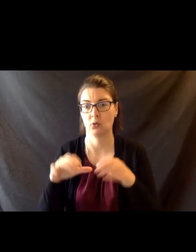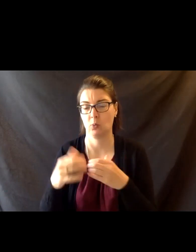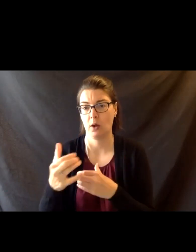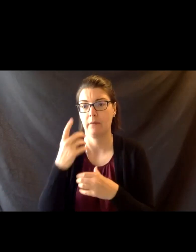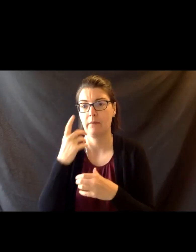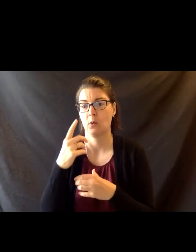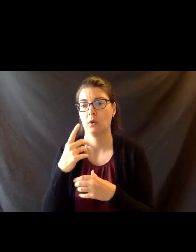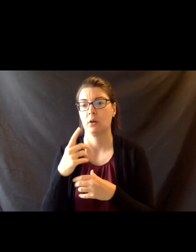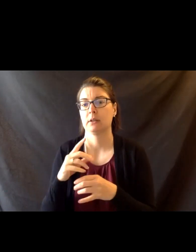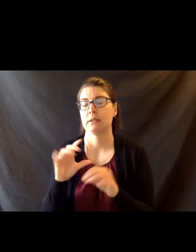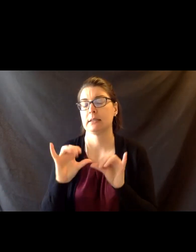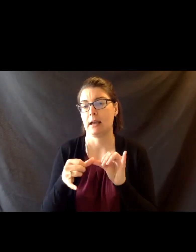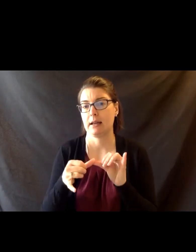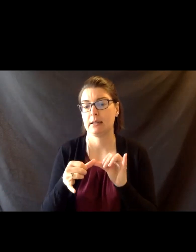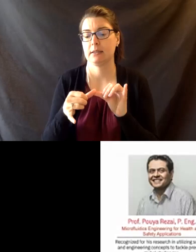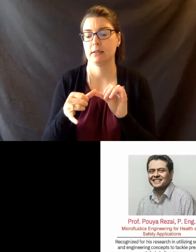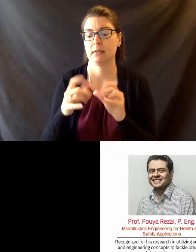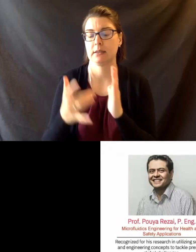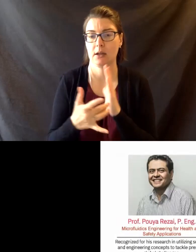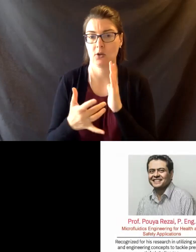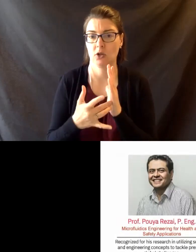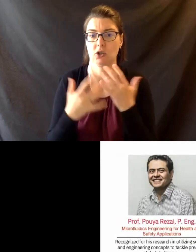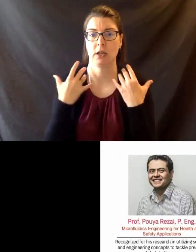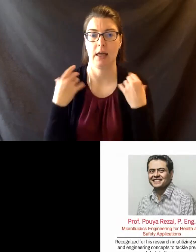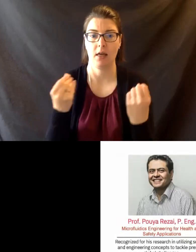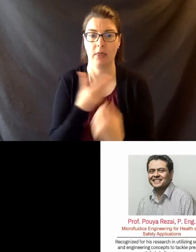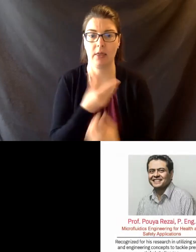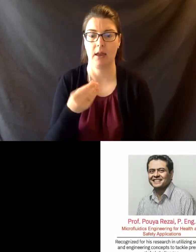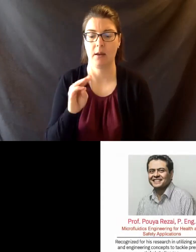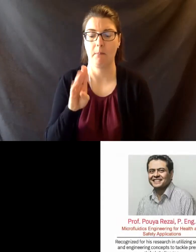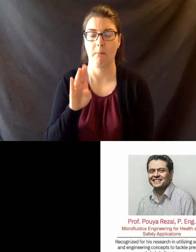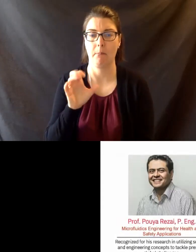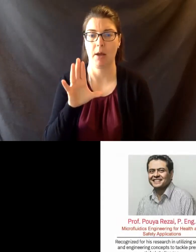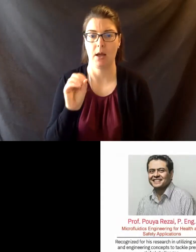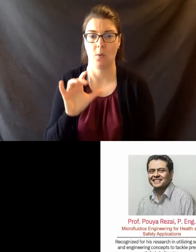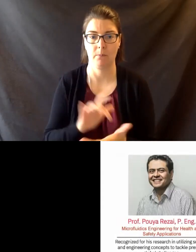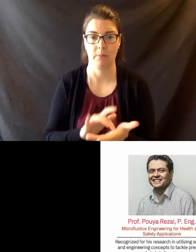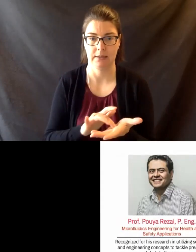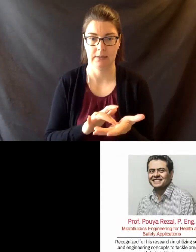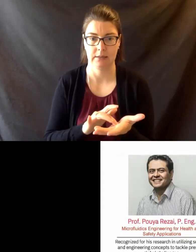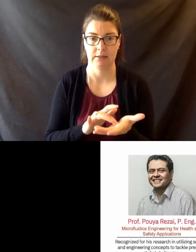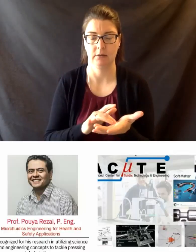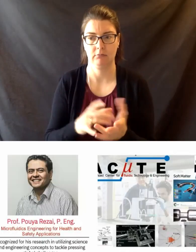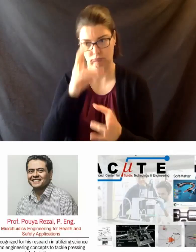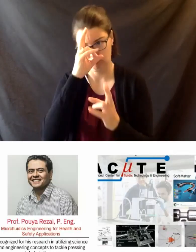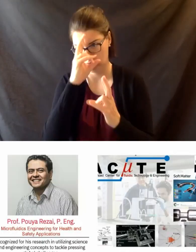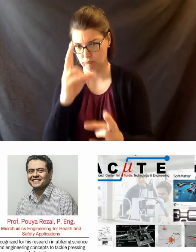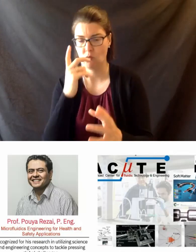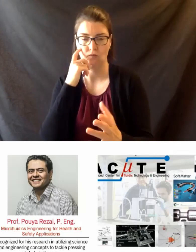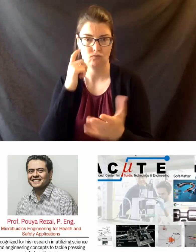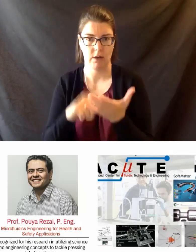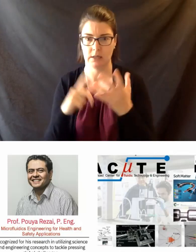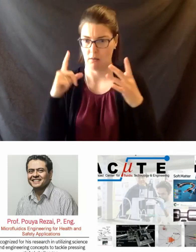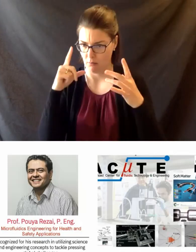Engineering, Science, Technology, Health and Biomedicine. This honor demonstrates the complexity and relevance of